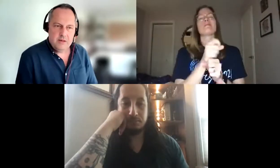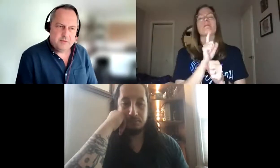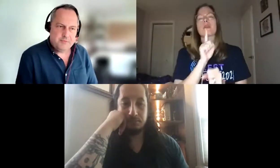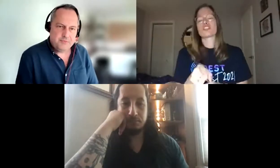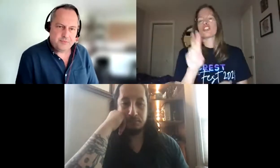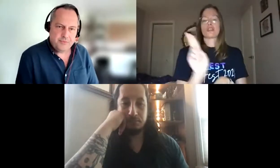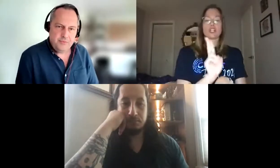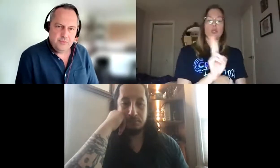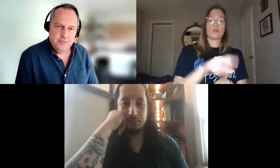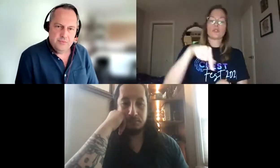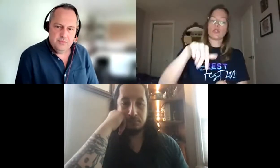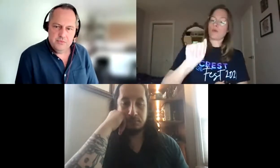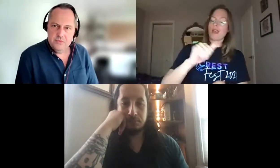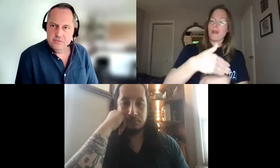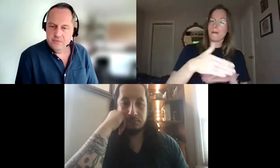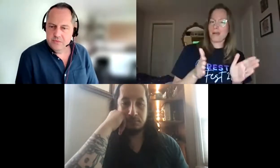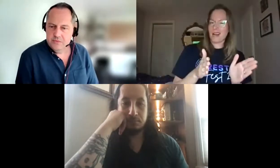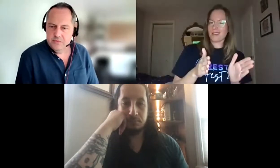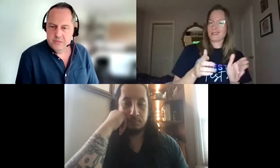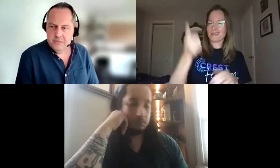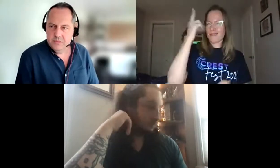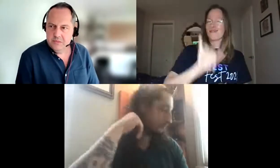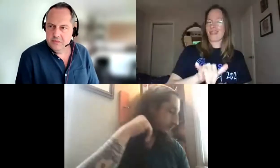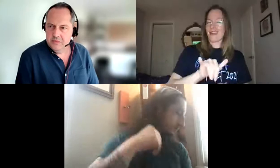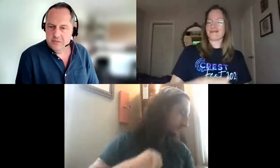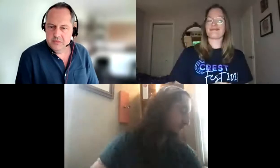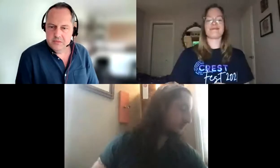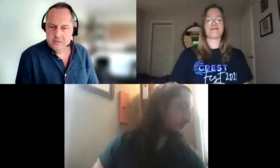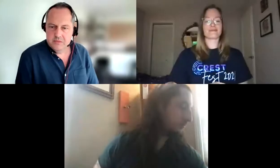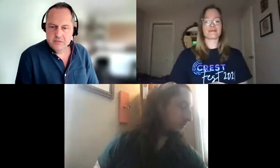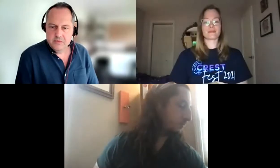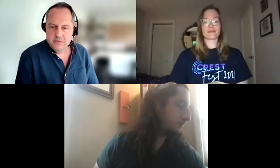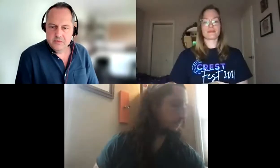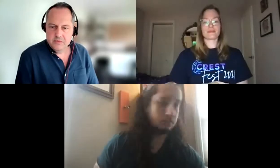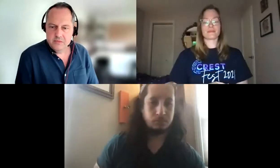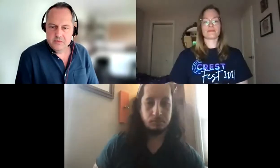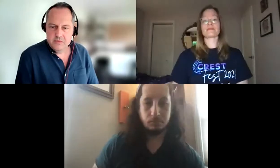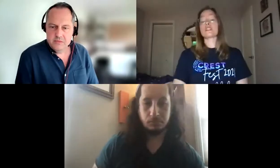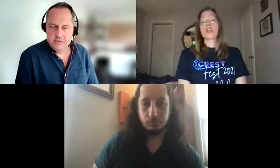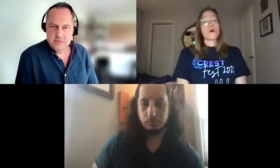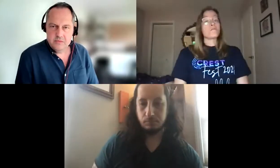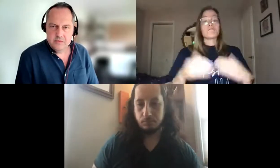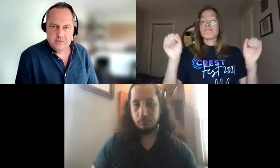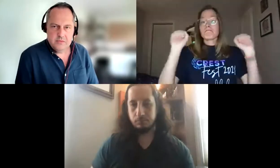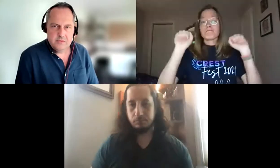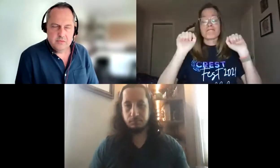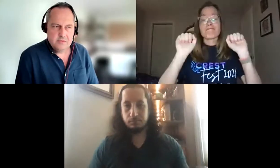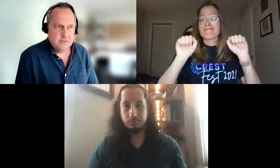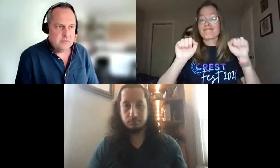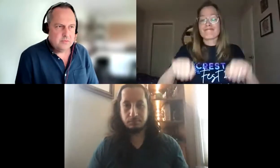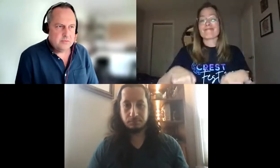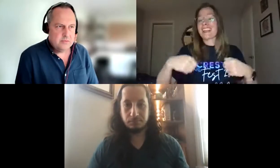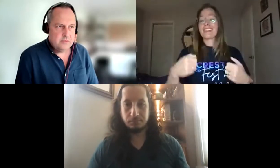But we're specifically interested in having you use the Q&A box for questions for the presenters, as it's easier just for both of them to